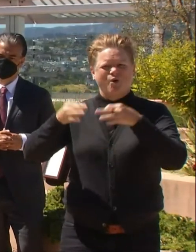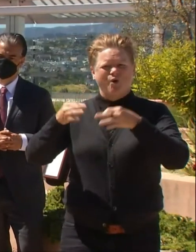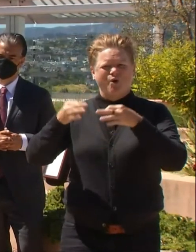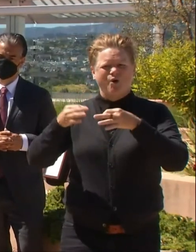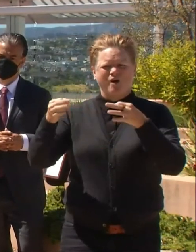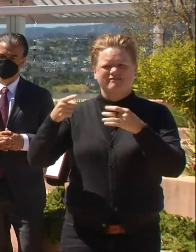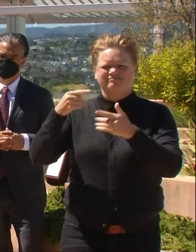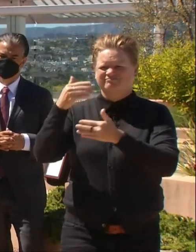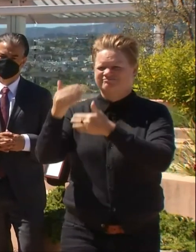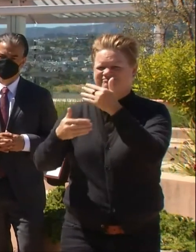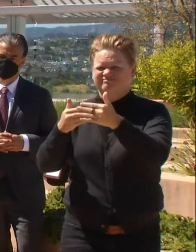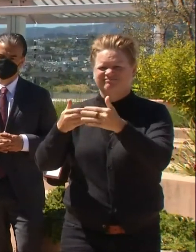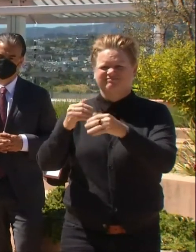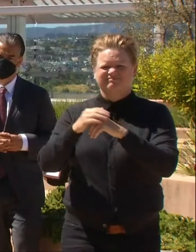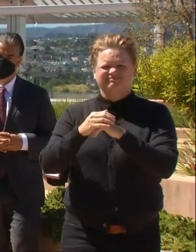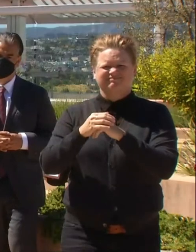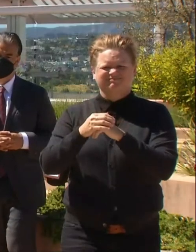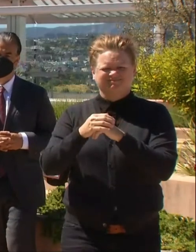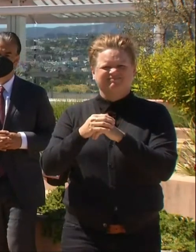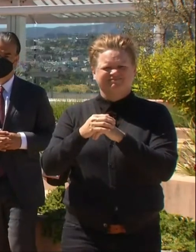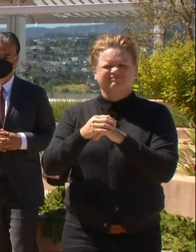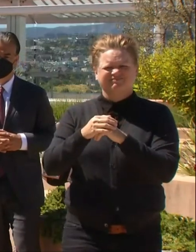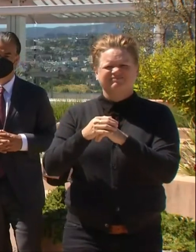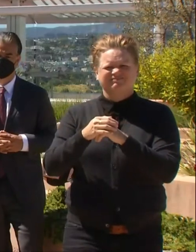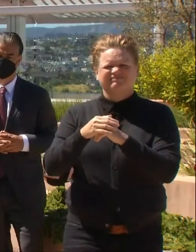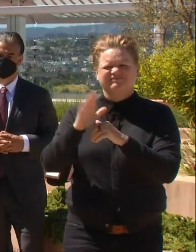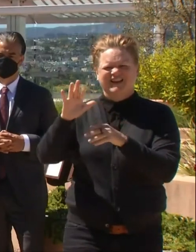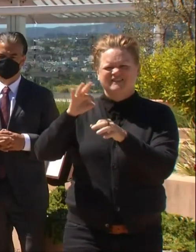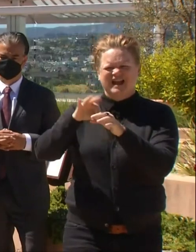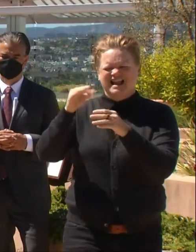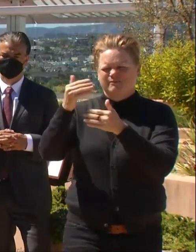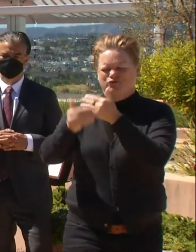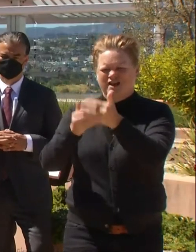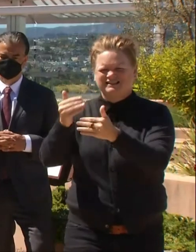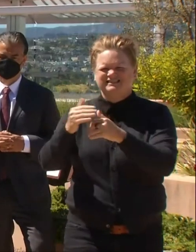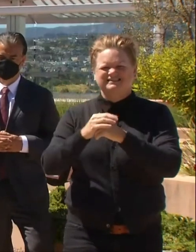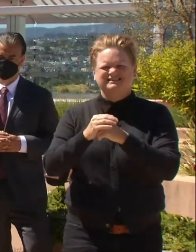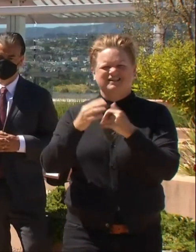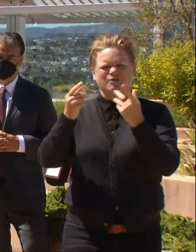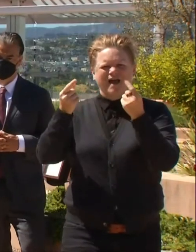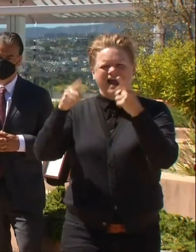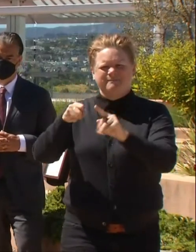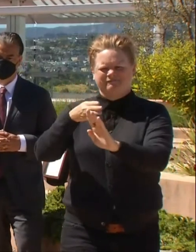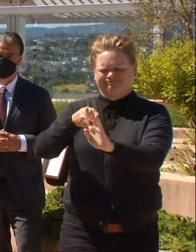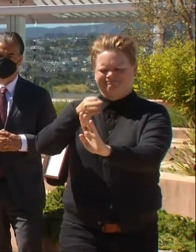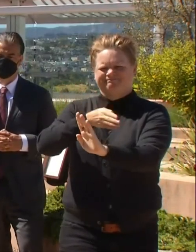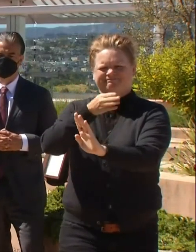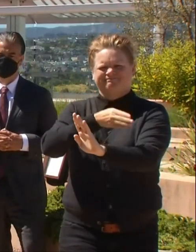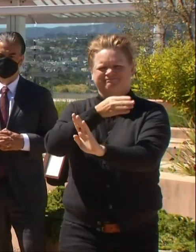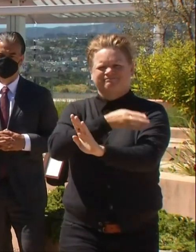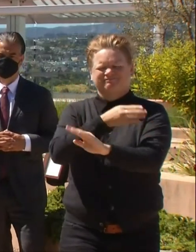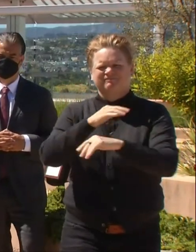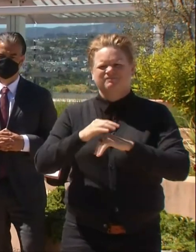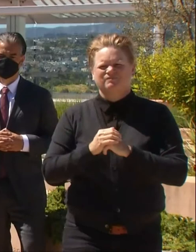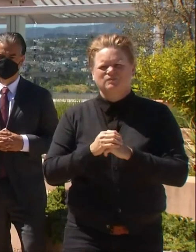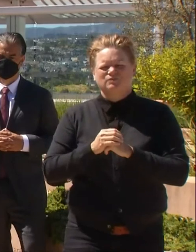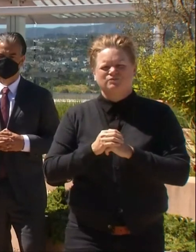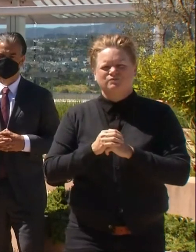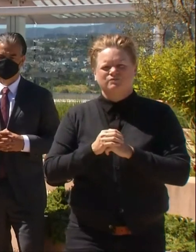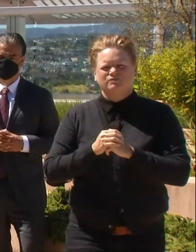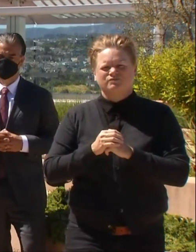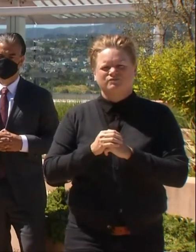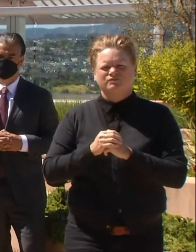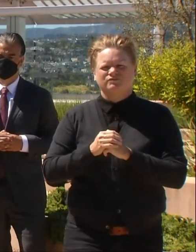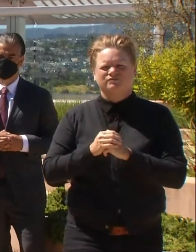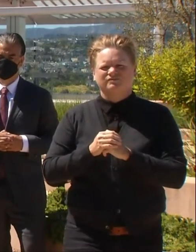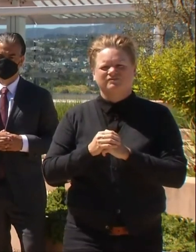process based upon predisposition to know exactly where they're going to land on their quote-unquote expansive view of